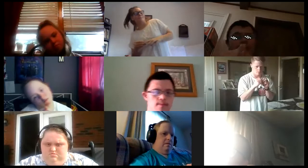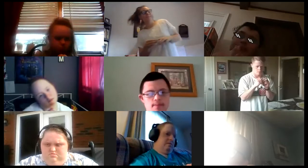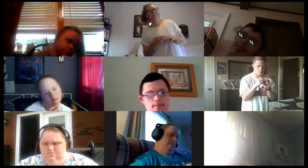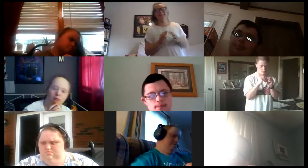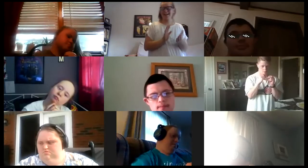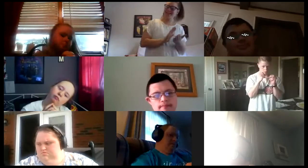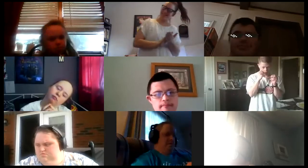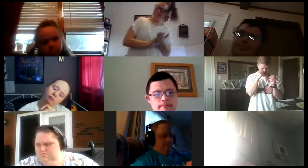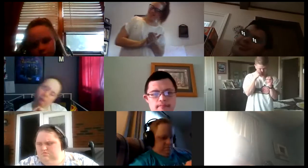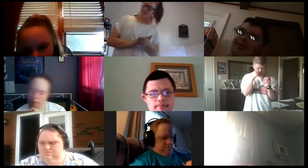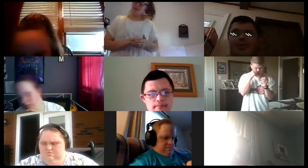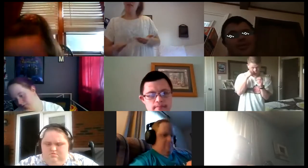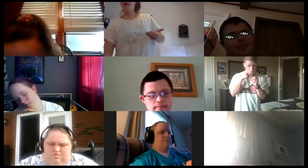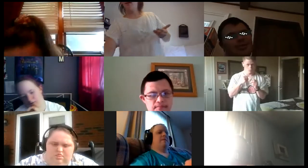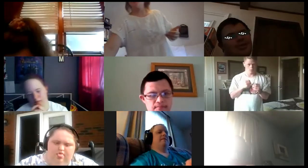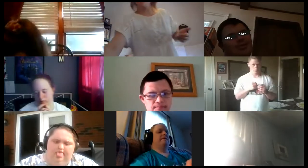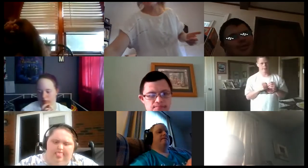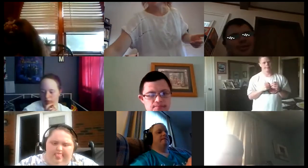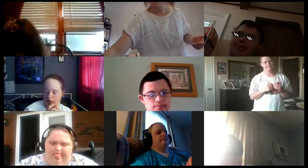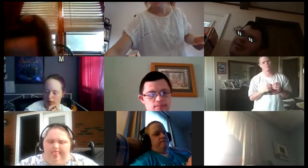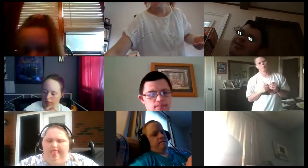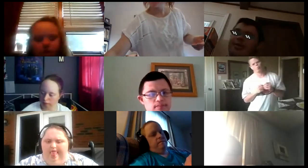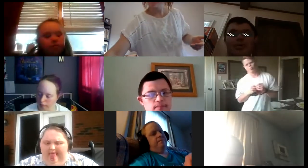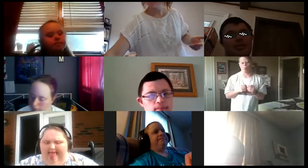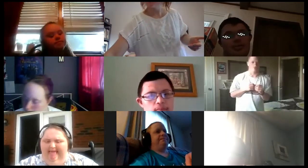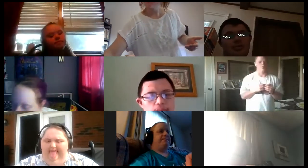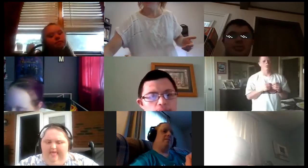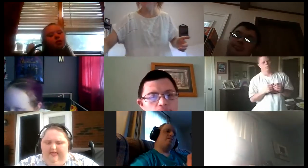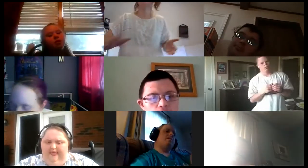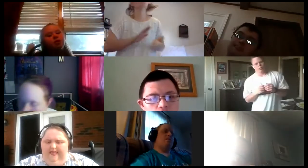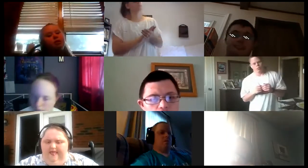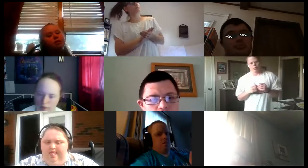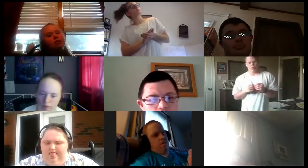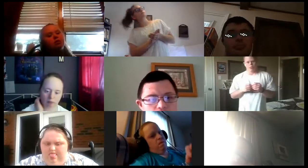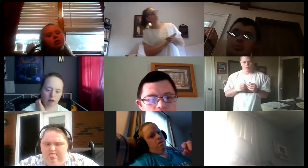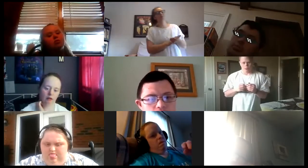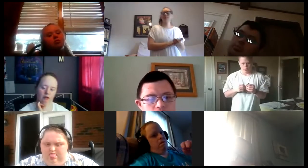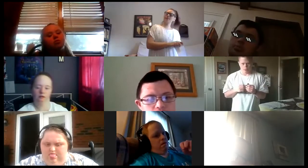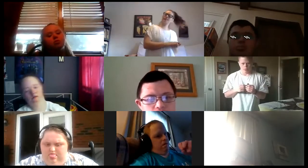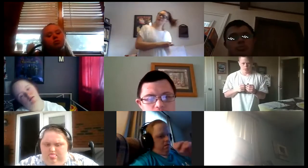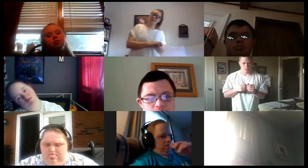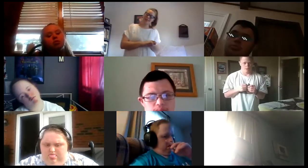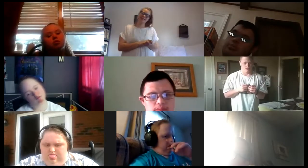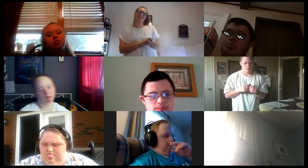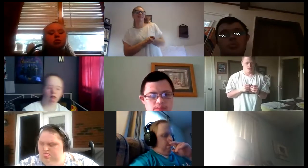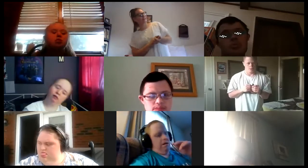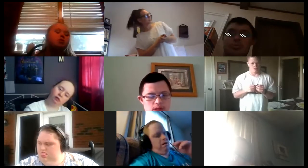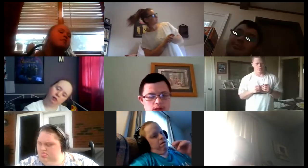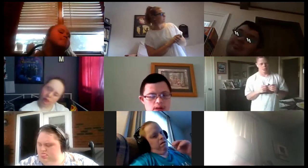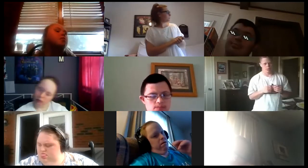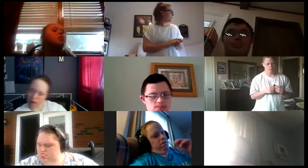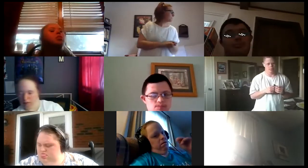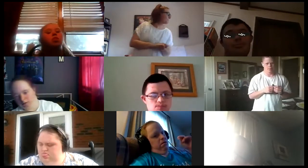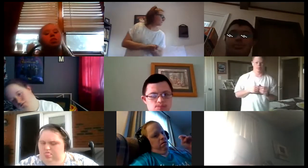cross town, living like a rock sports car. God knows